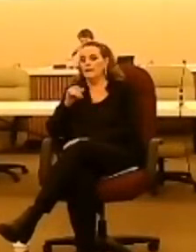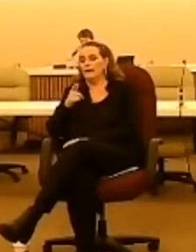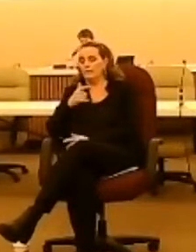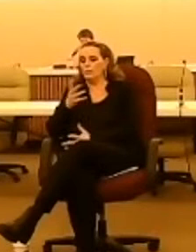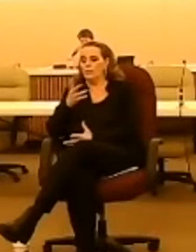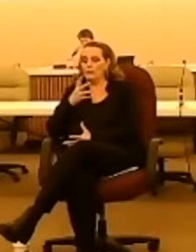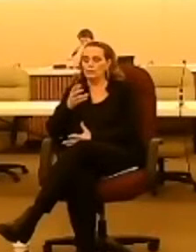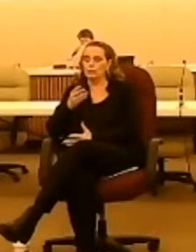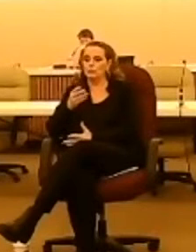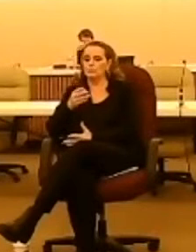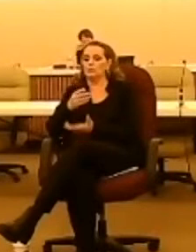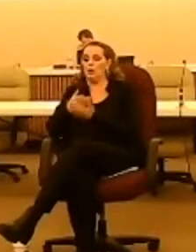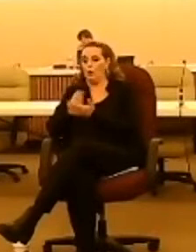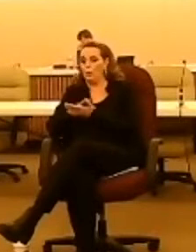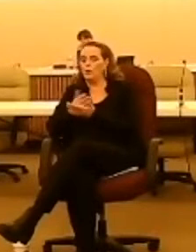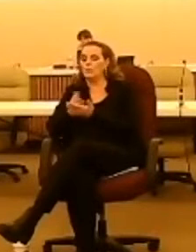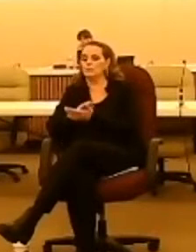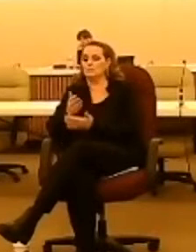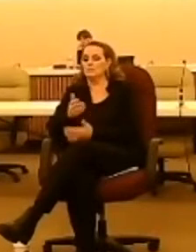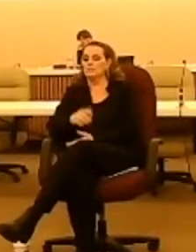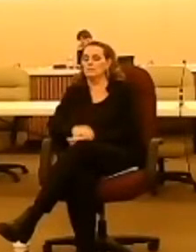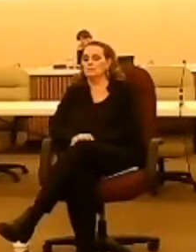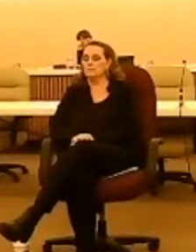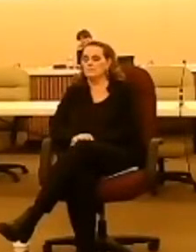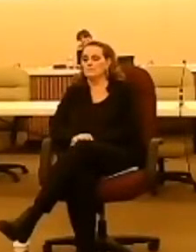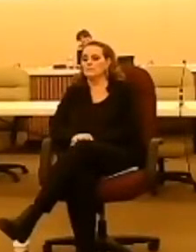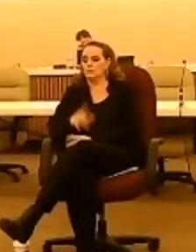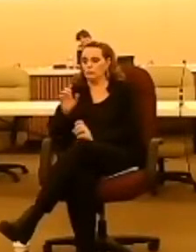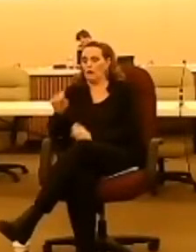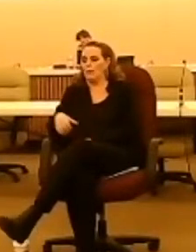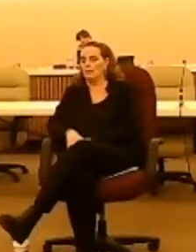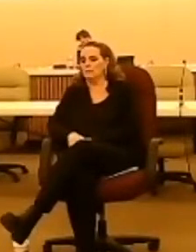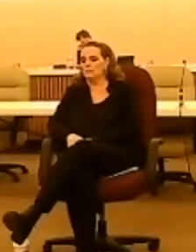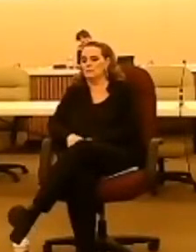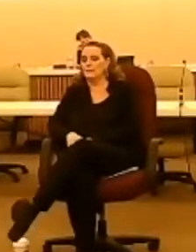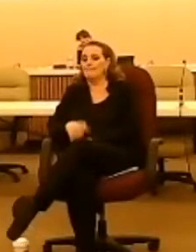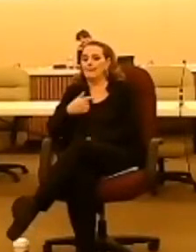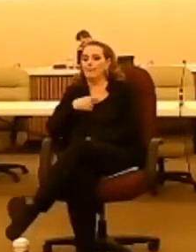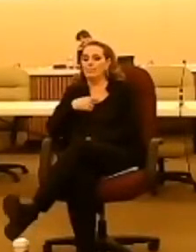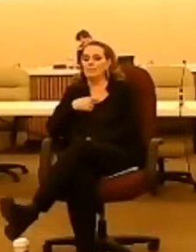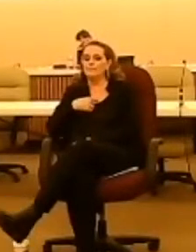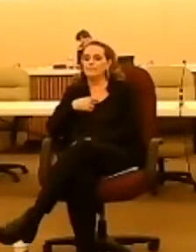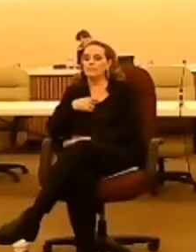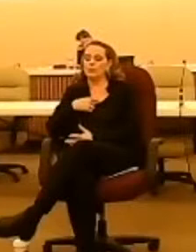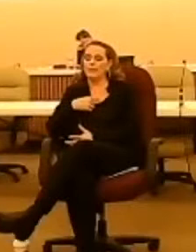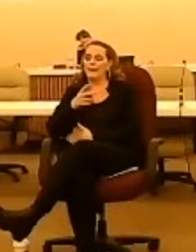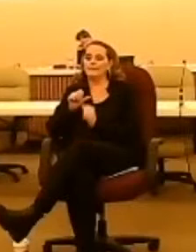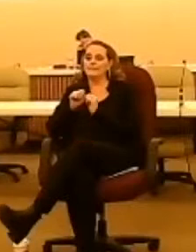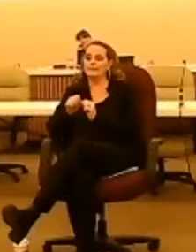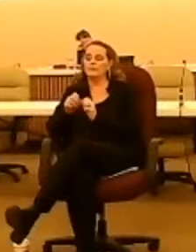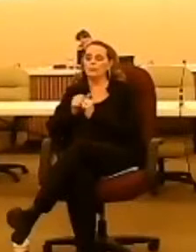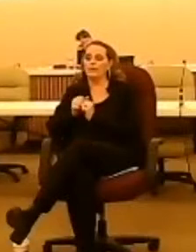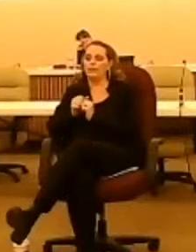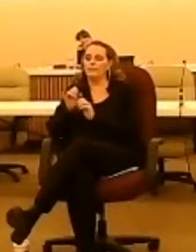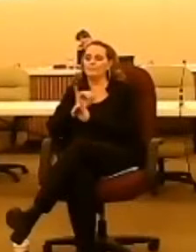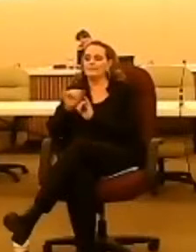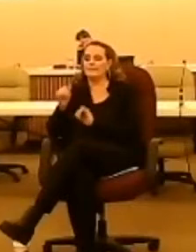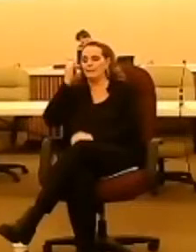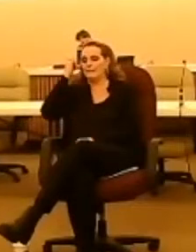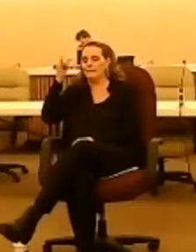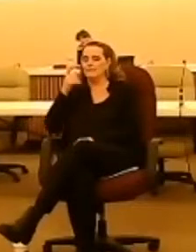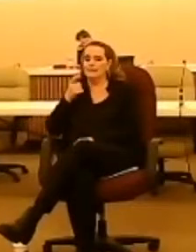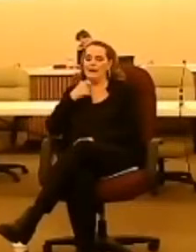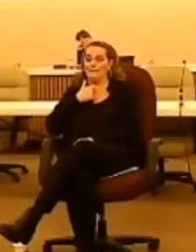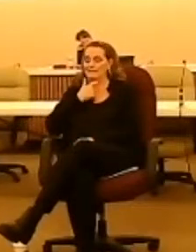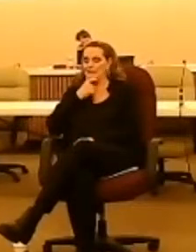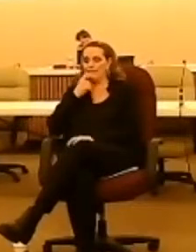do that, we used to do good breakfast there, you know. So I keep going with the same idea. But I'm not a food businessman, you